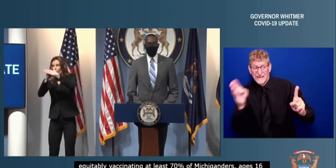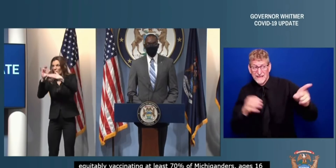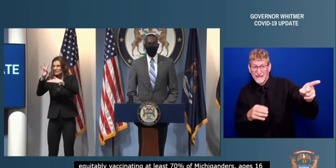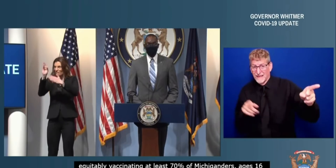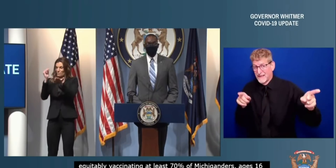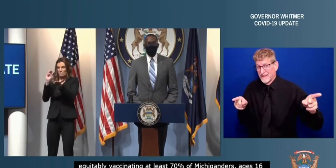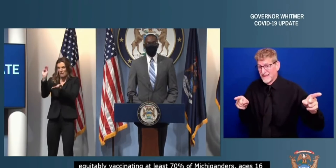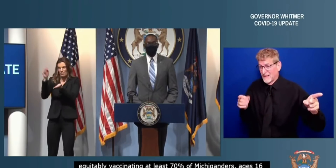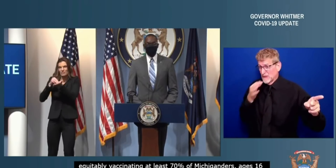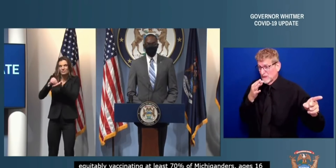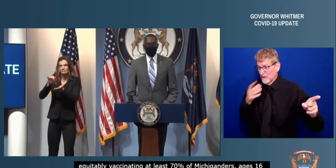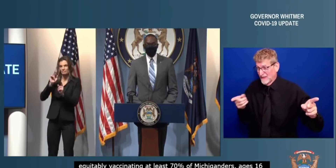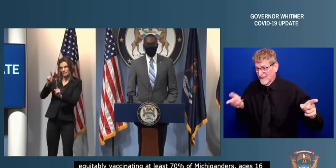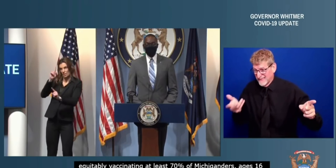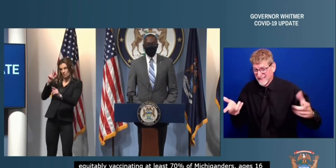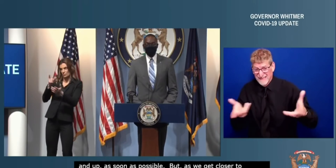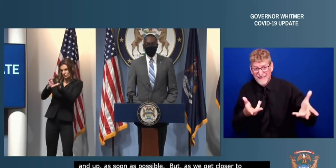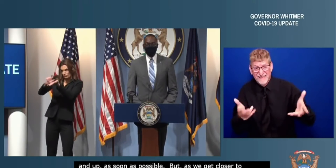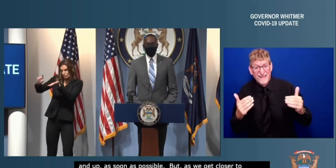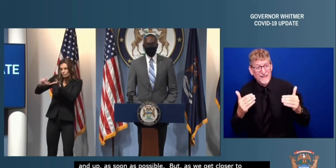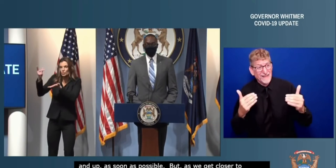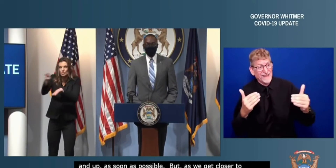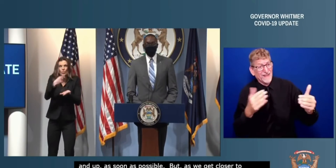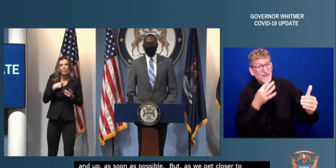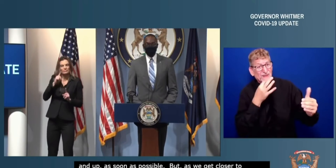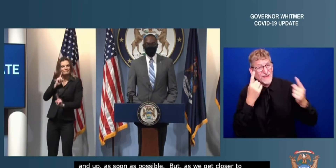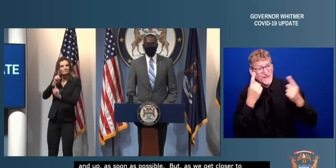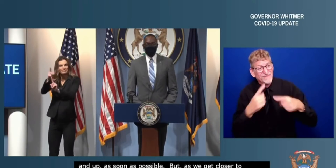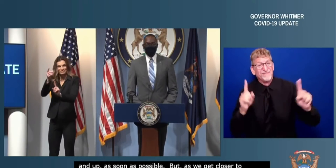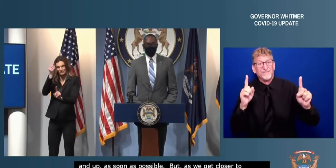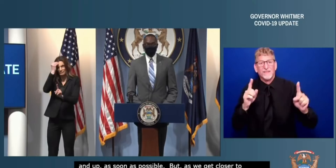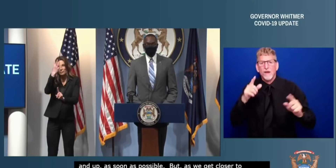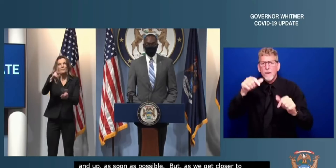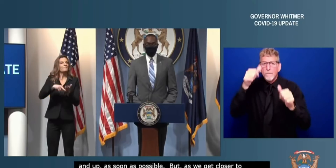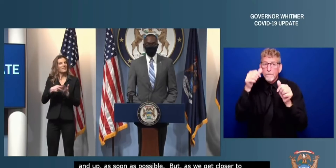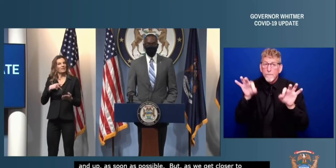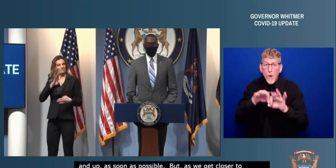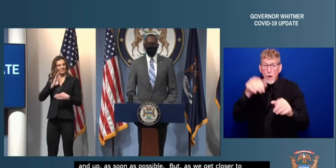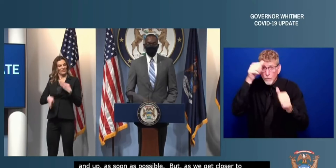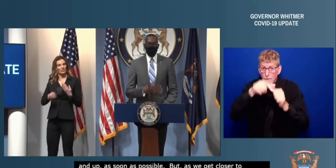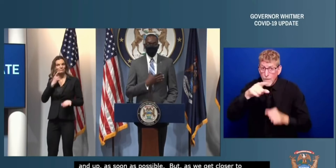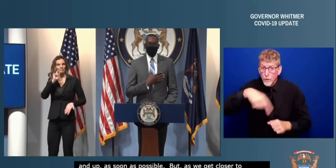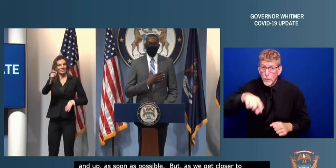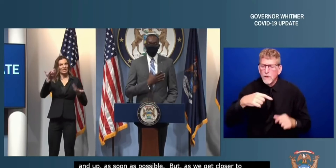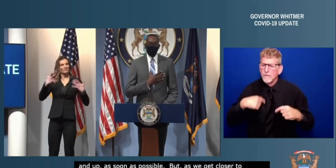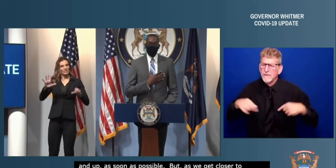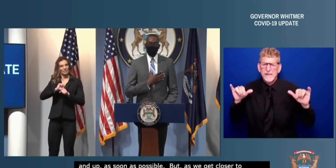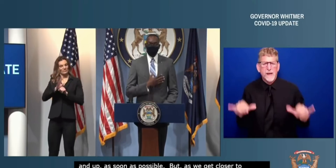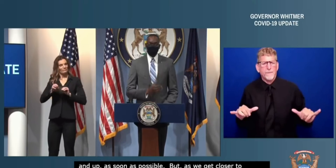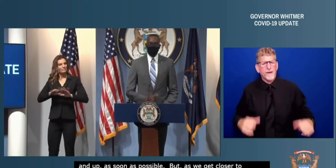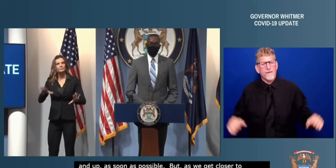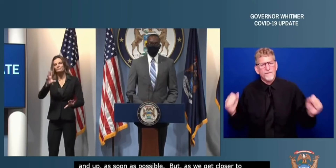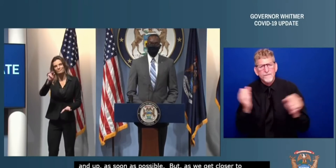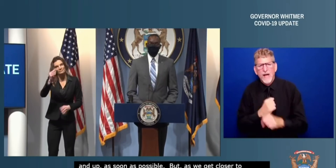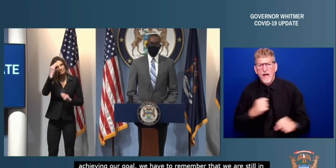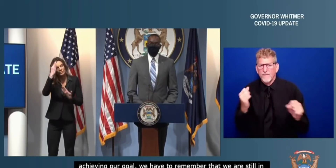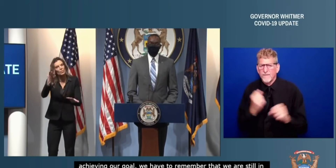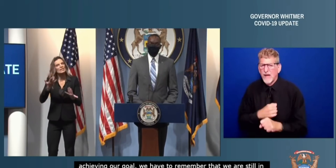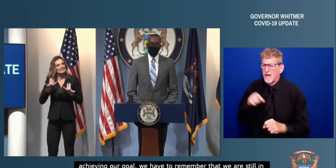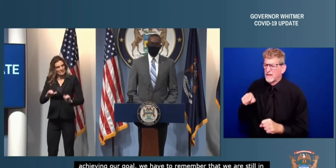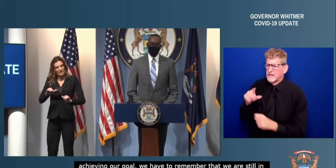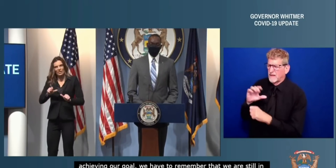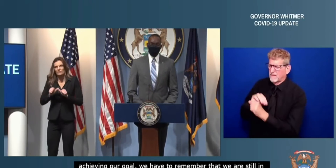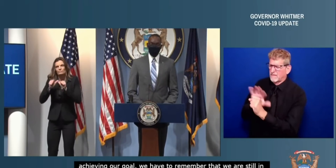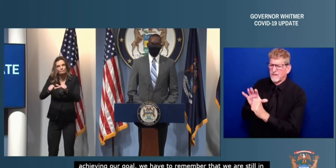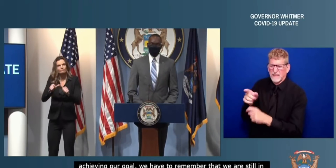to remember that we are still in this fight against this virus. I am proud to be counted amongst